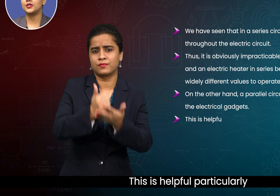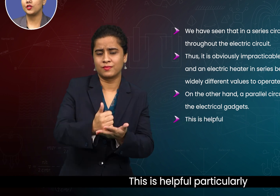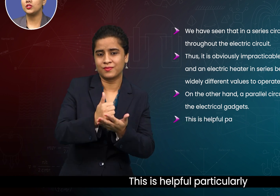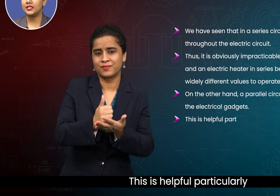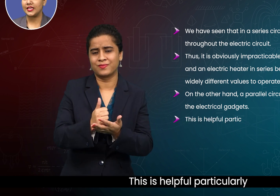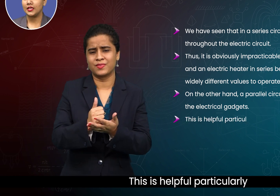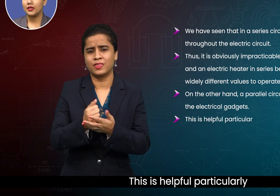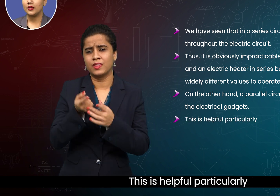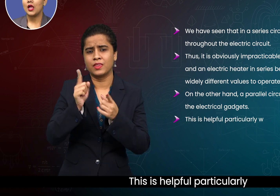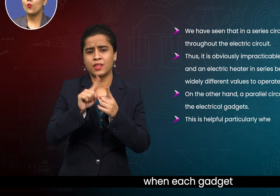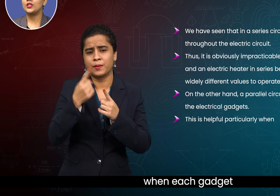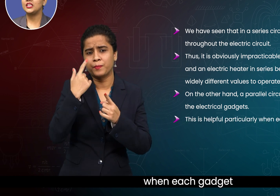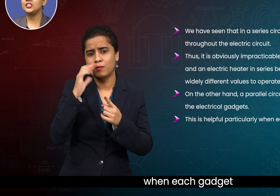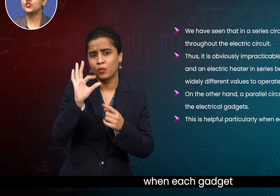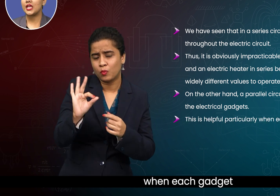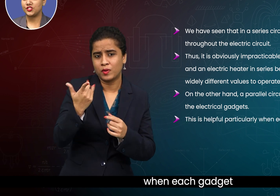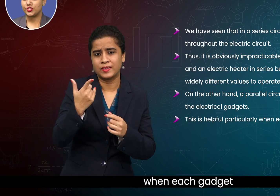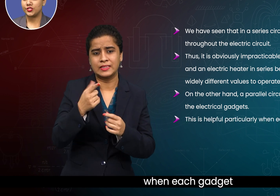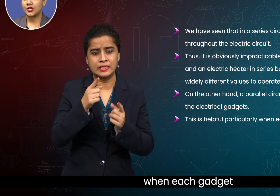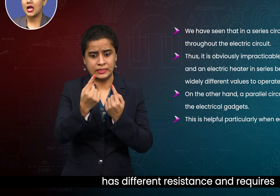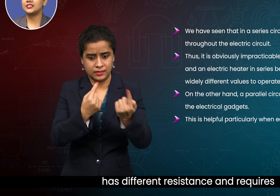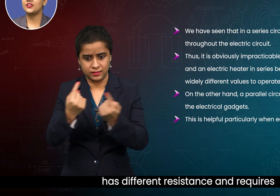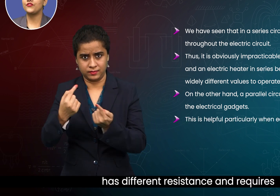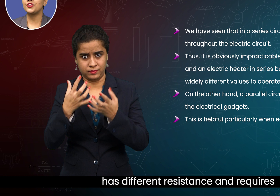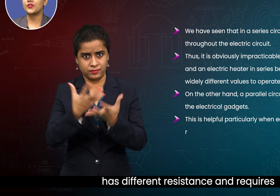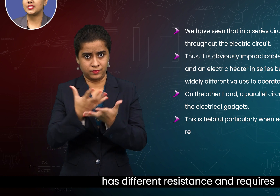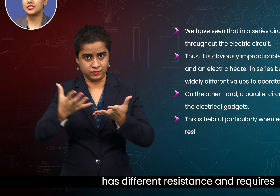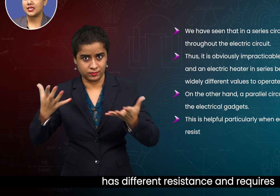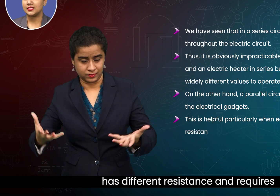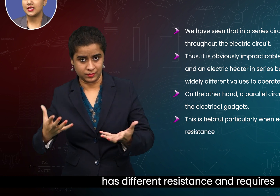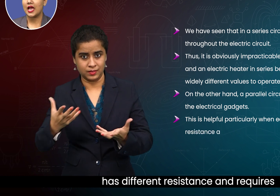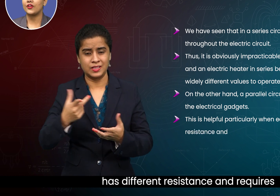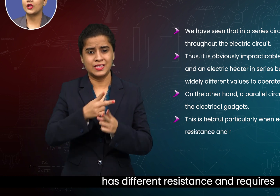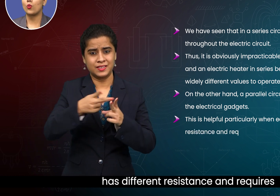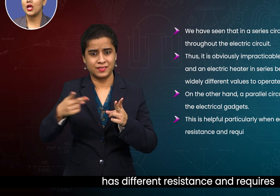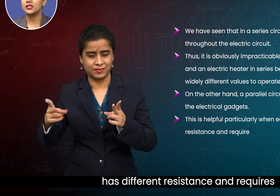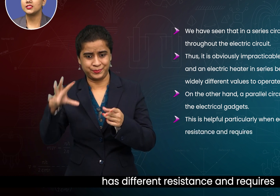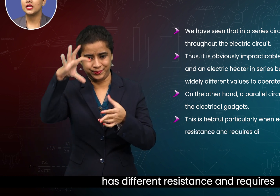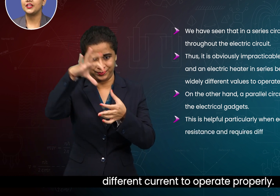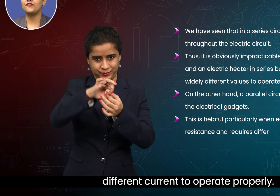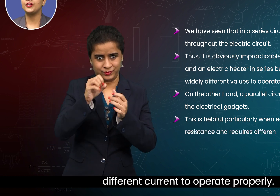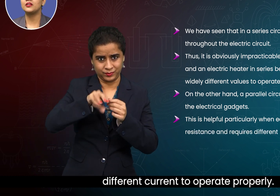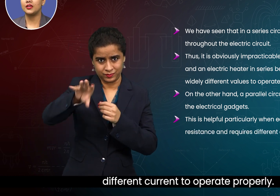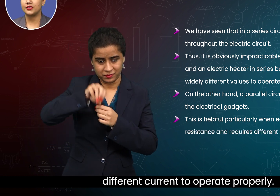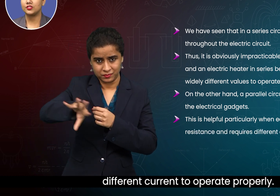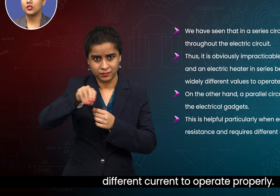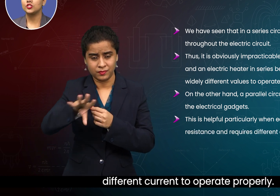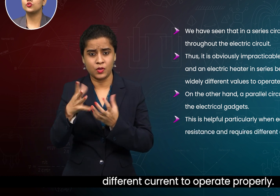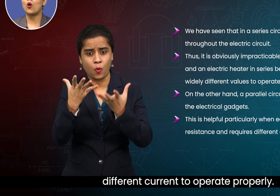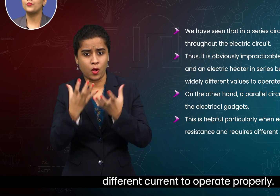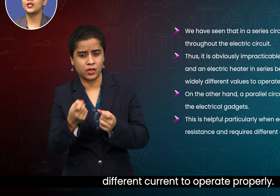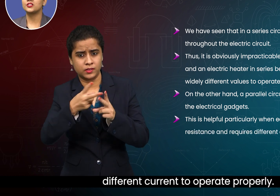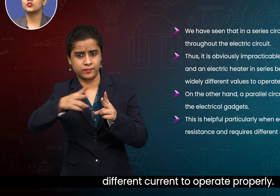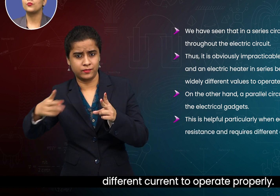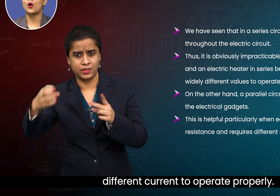helpful particularly when each gadget has different resistance and requires different current